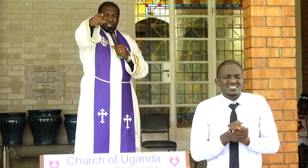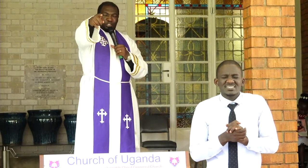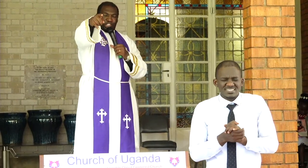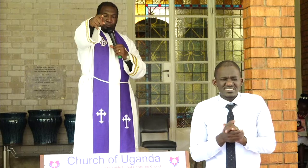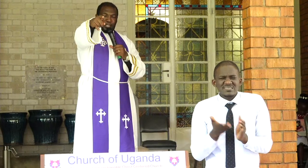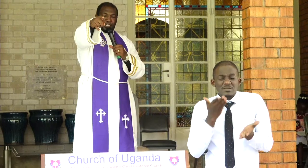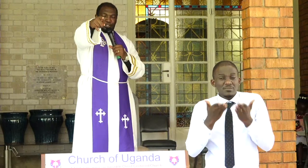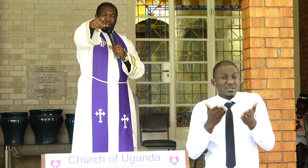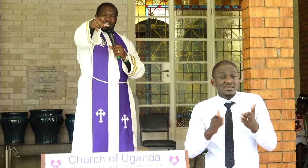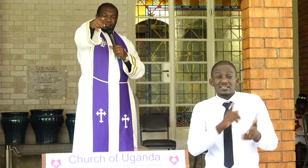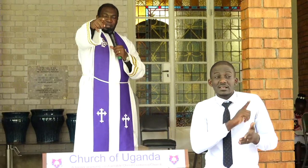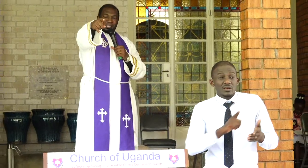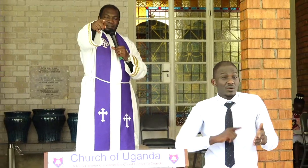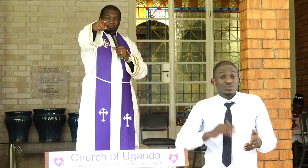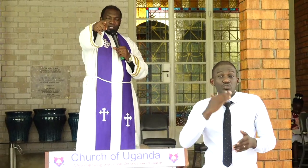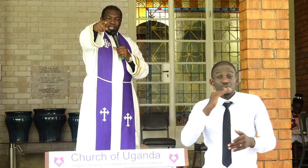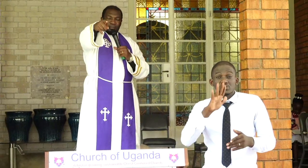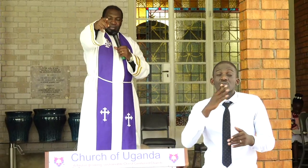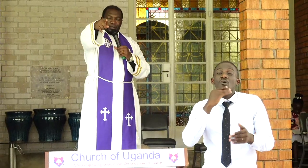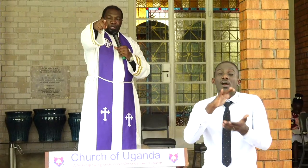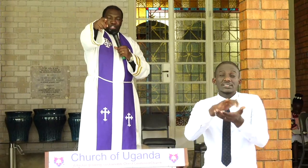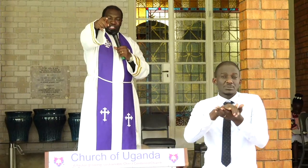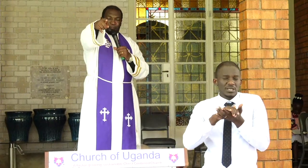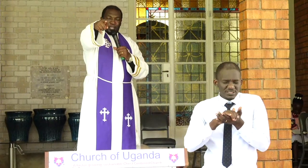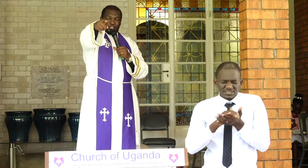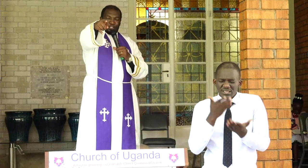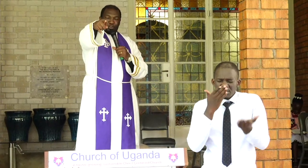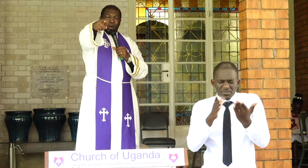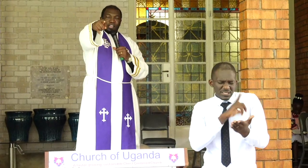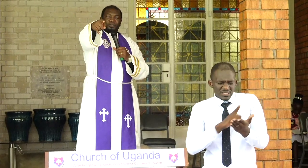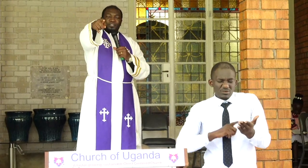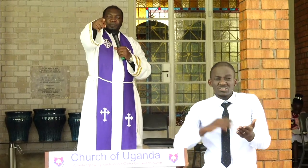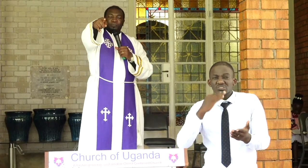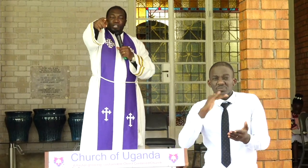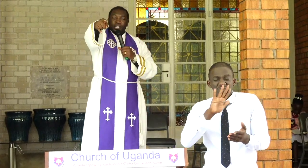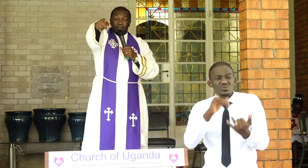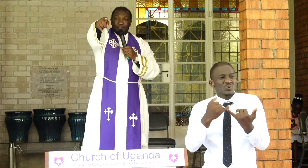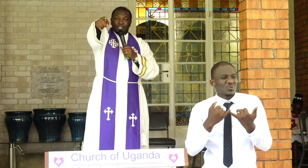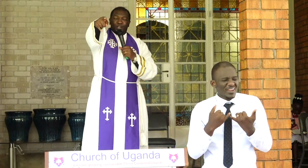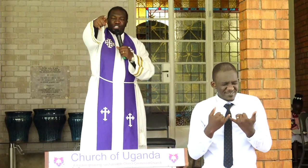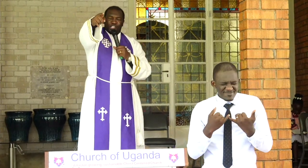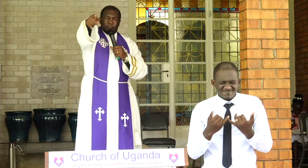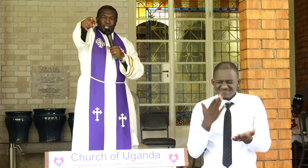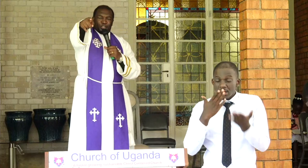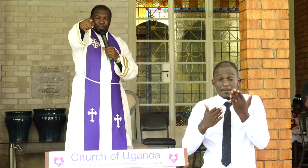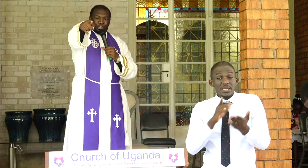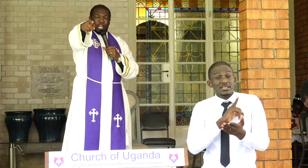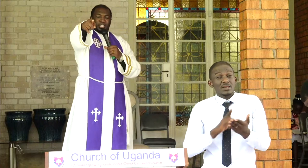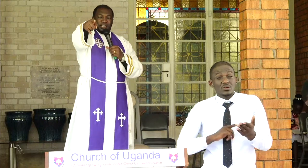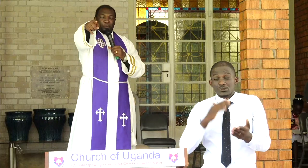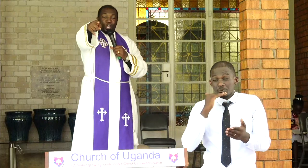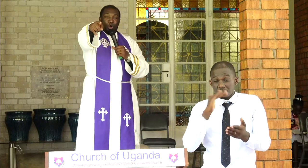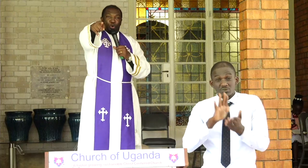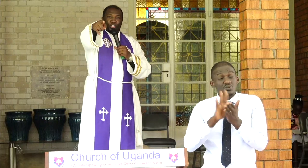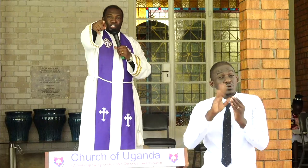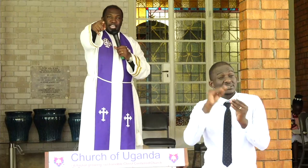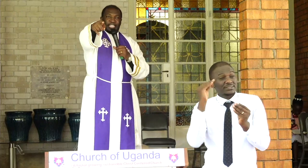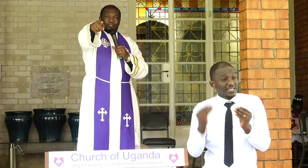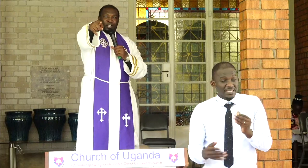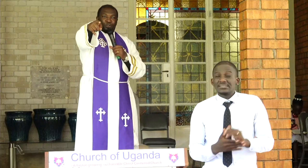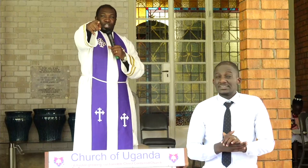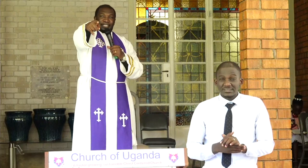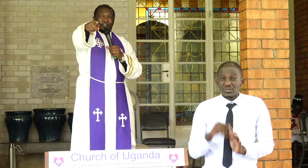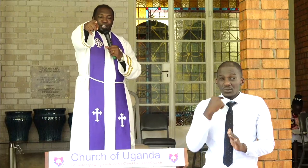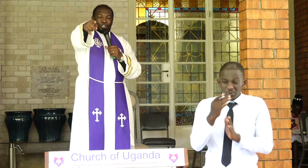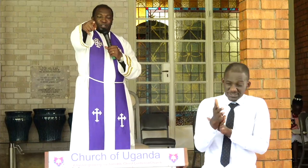may the Lord speak to your husband. May the Lord speak to your wife. May the Lord speak to your son who is